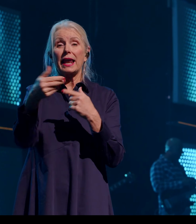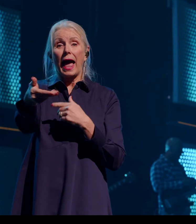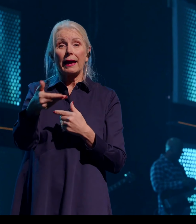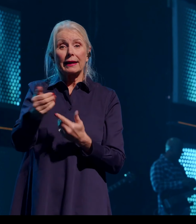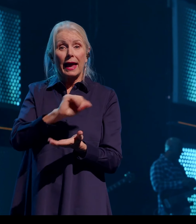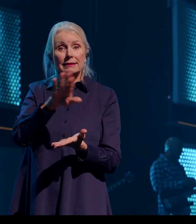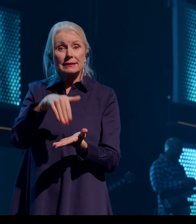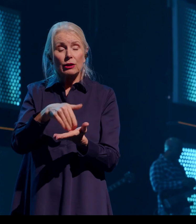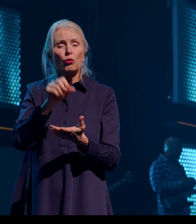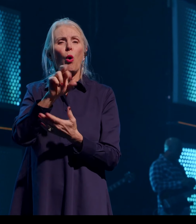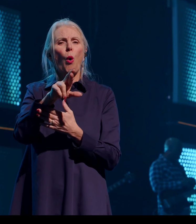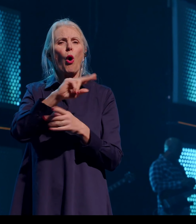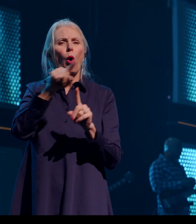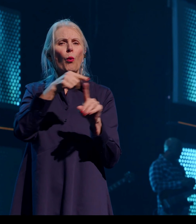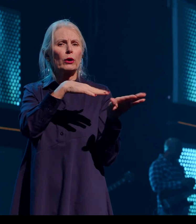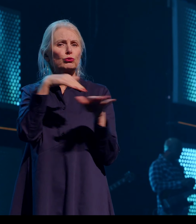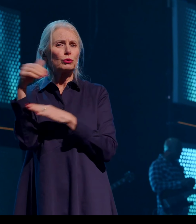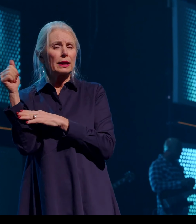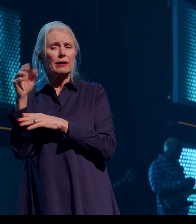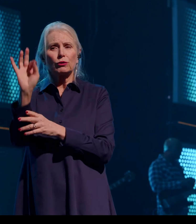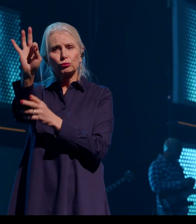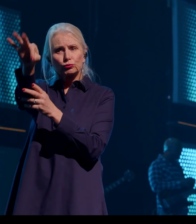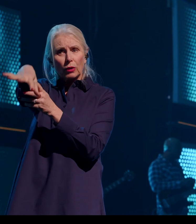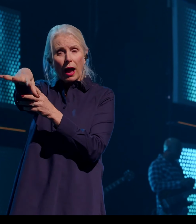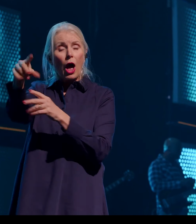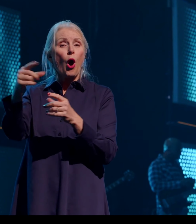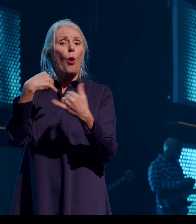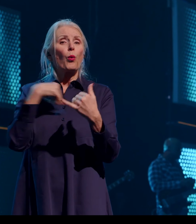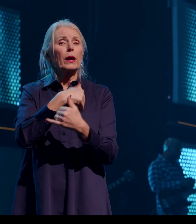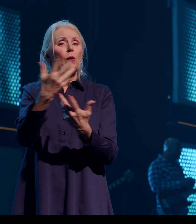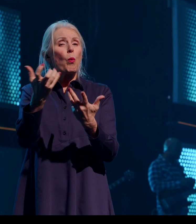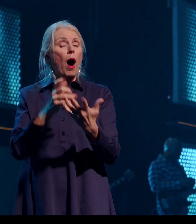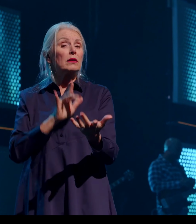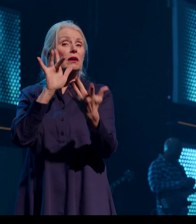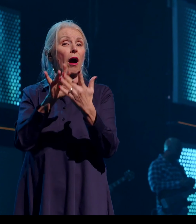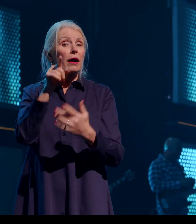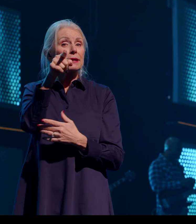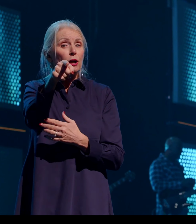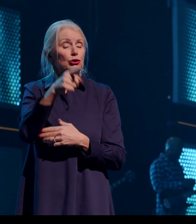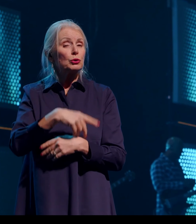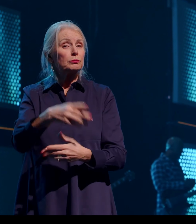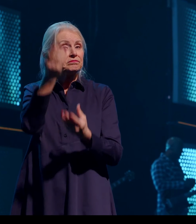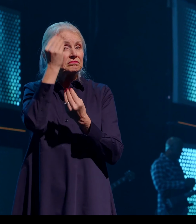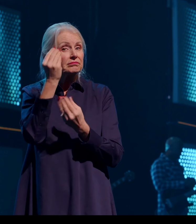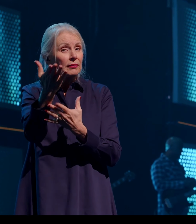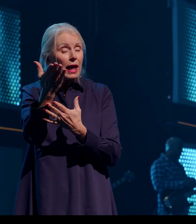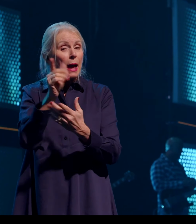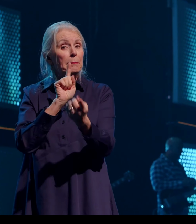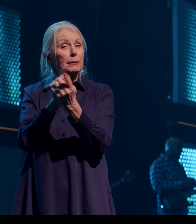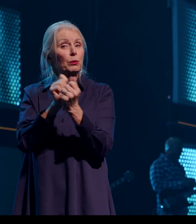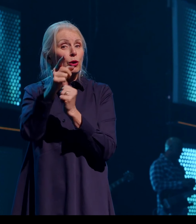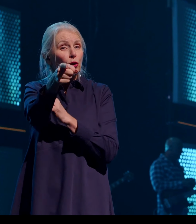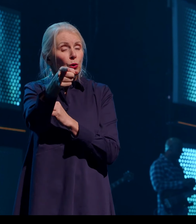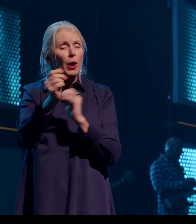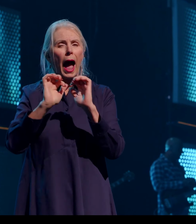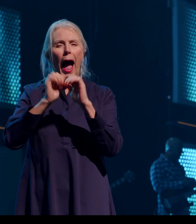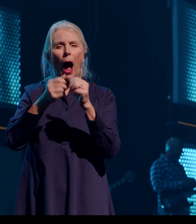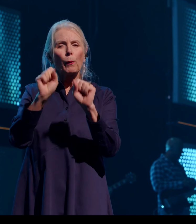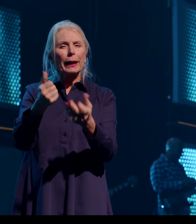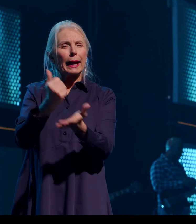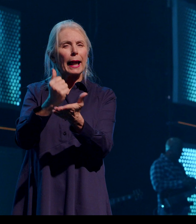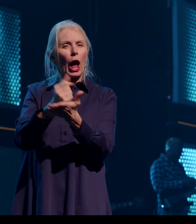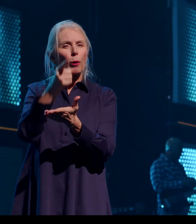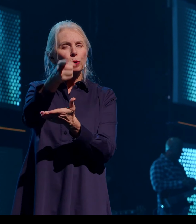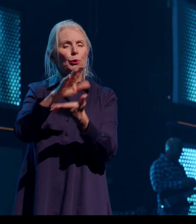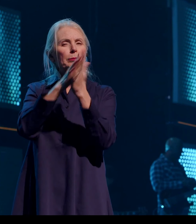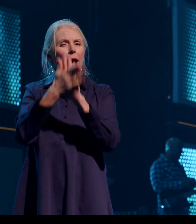the offering on your way out. What we'd love to do over the next couple weeks is just get in touch with you, get to know you, and find ways to make the Grove home for you. So if you wouldn't mind doing that, that